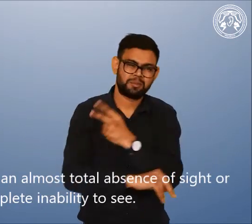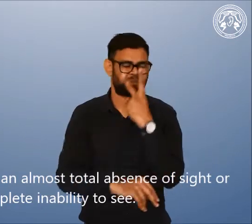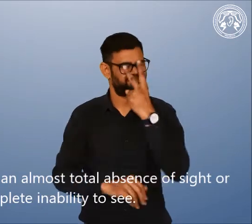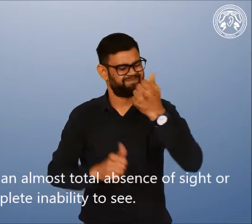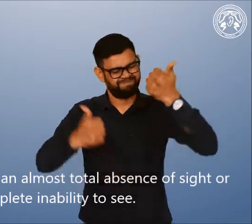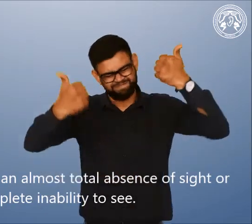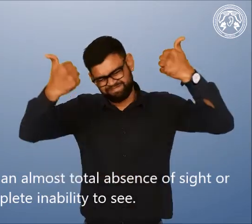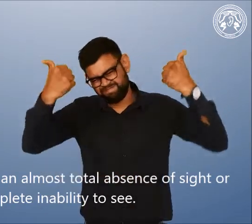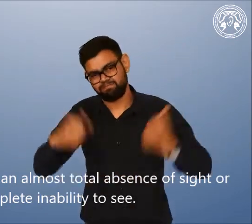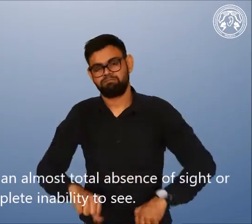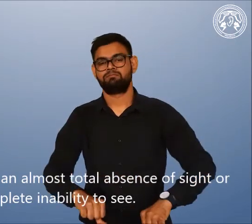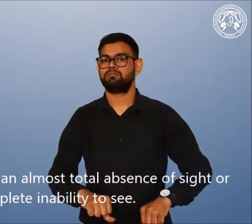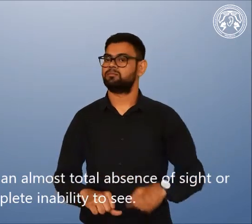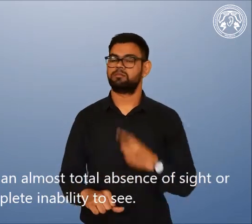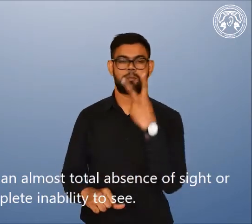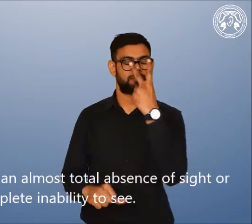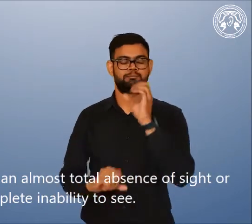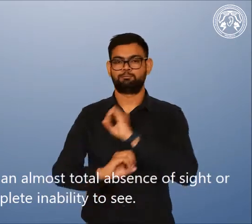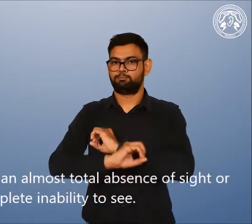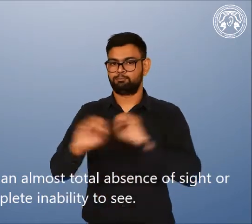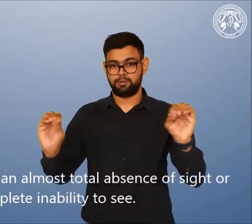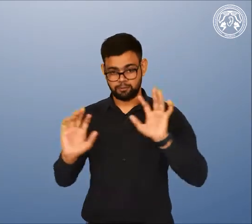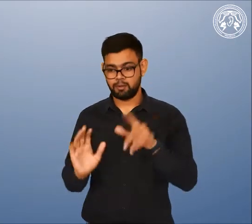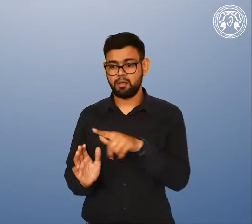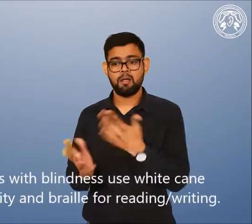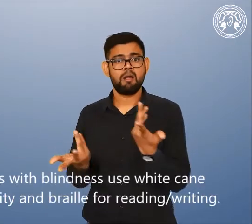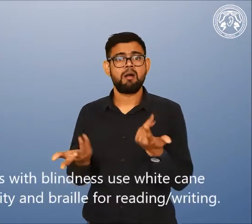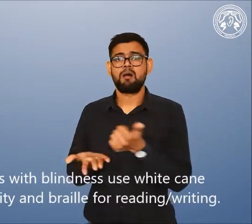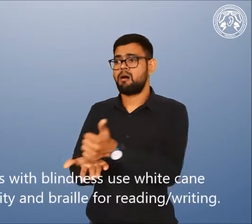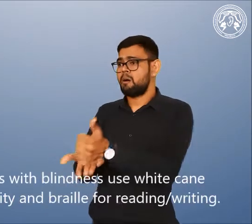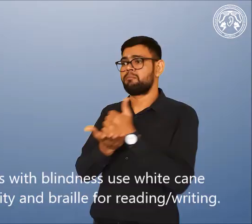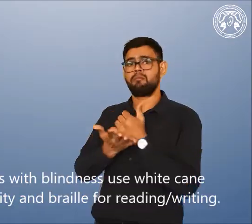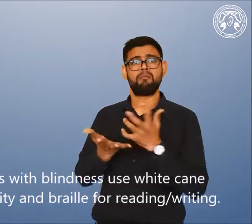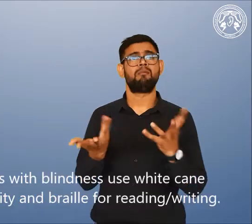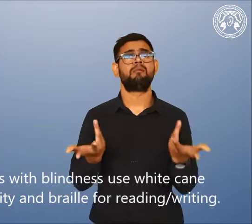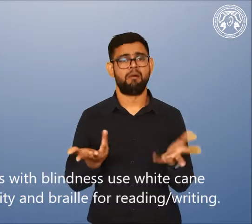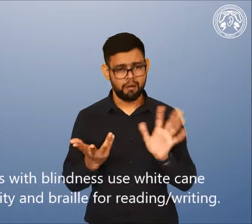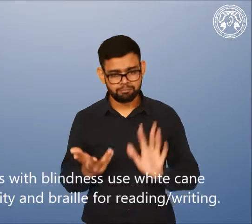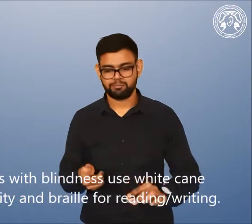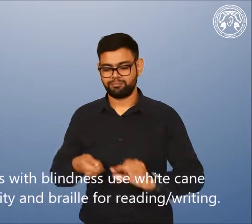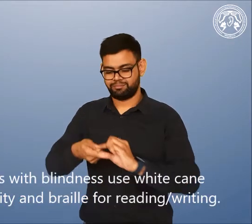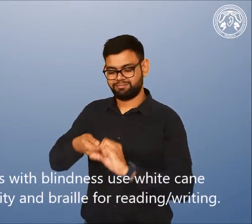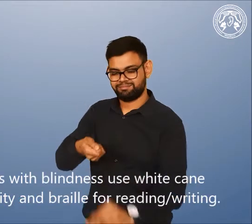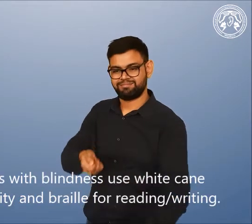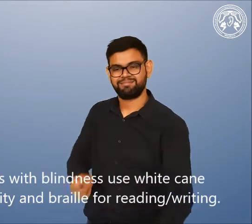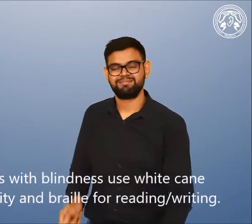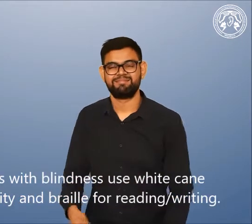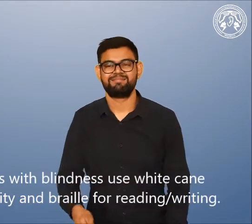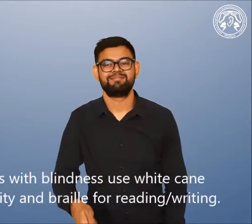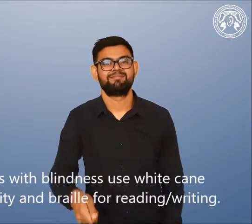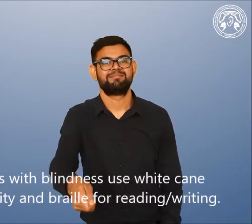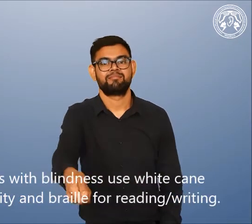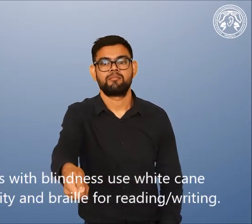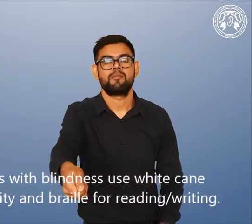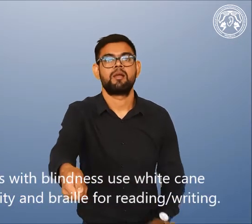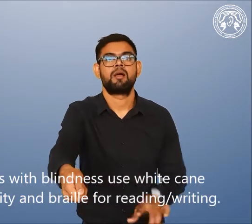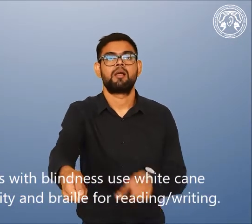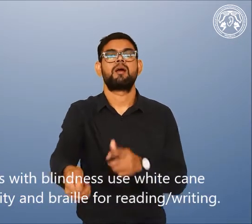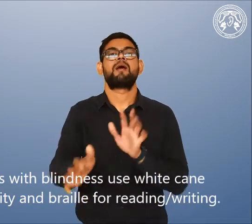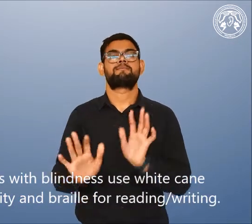sight or complete inability to see. Persons with blindness use white cane for mobility and